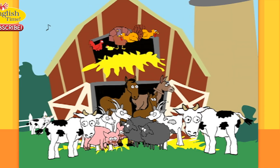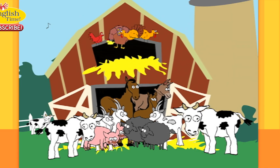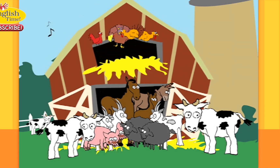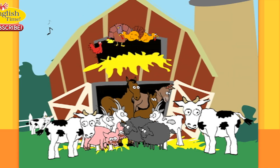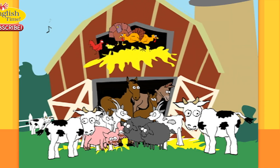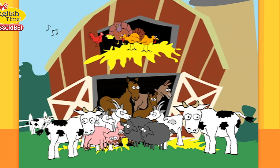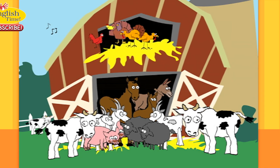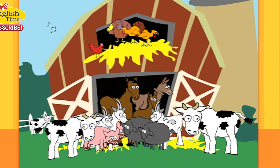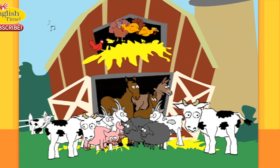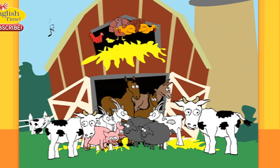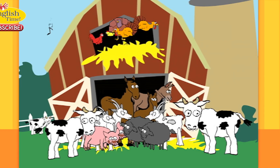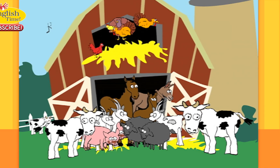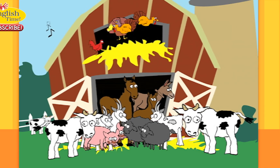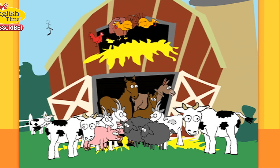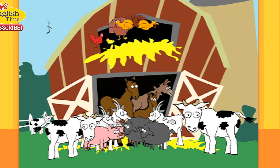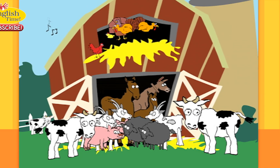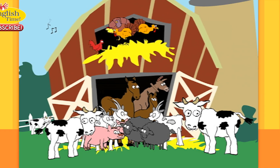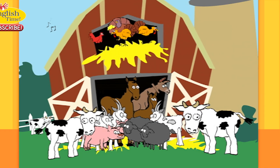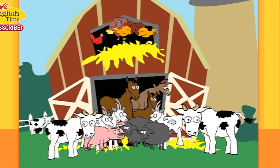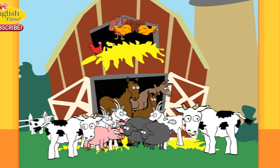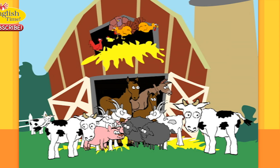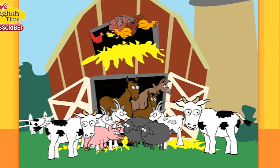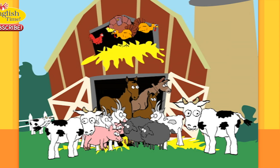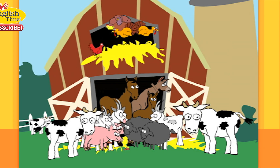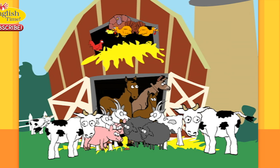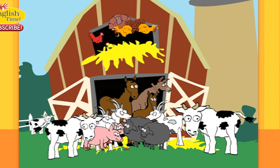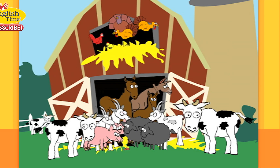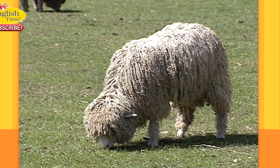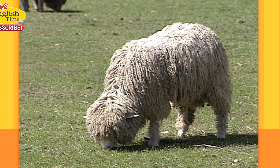at the big barn house, yeah!